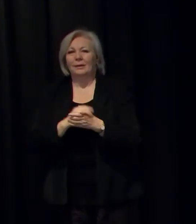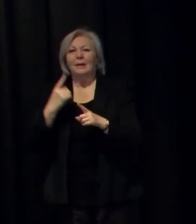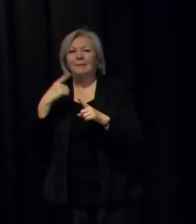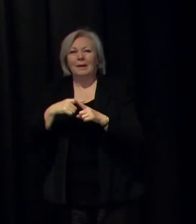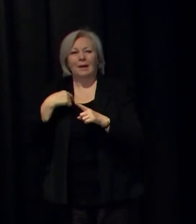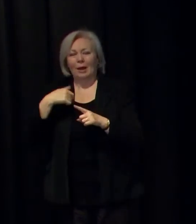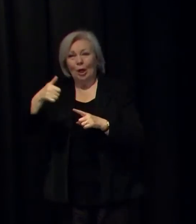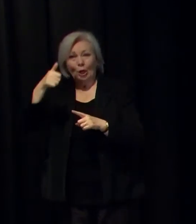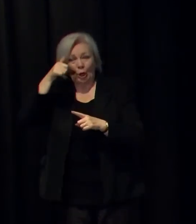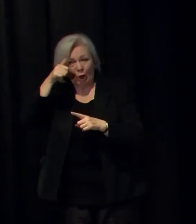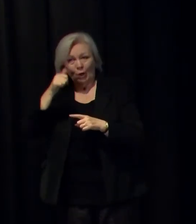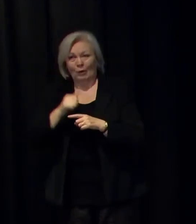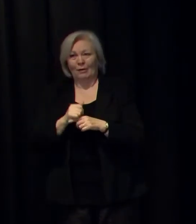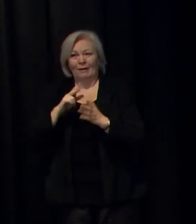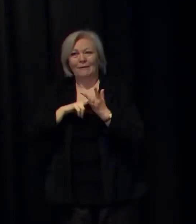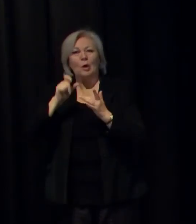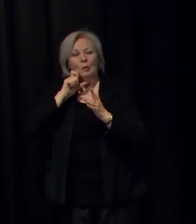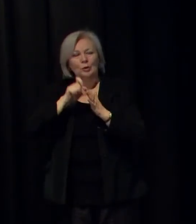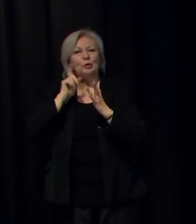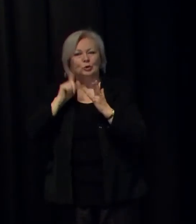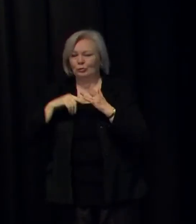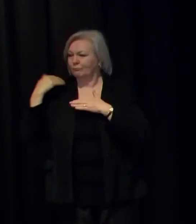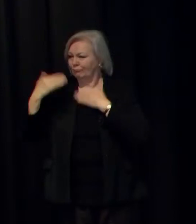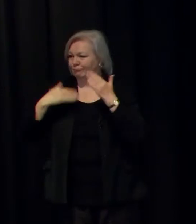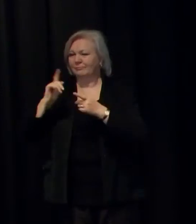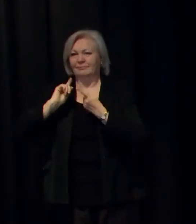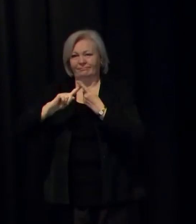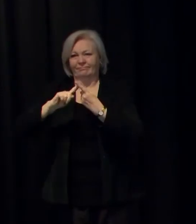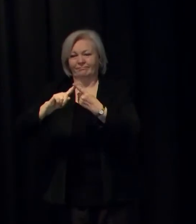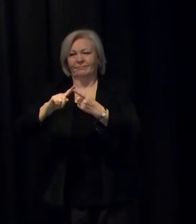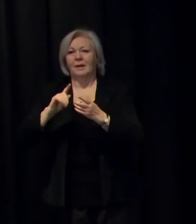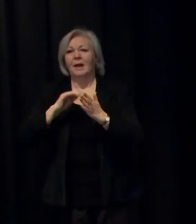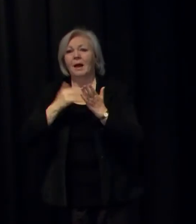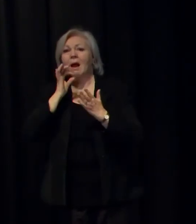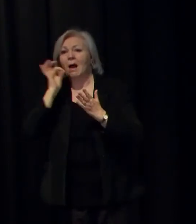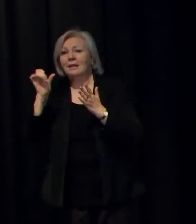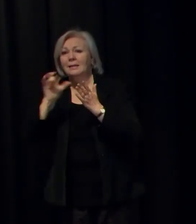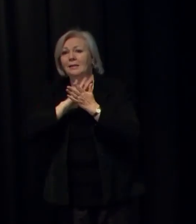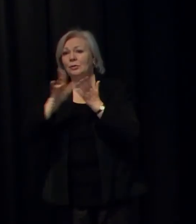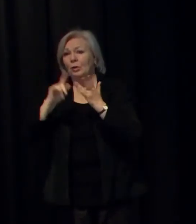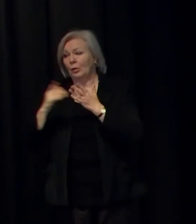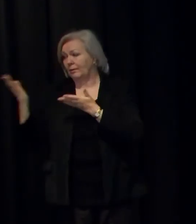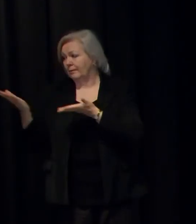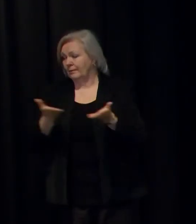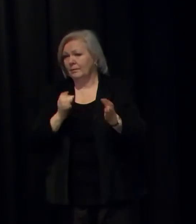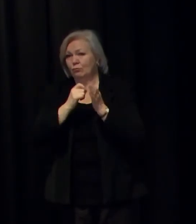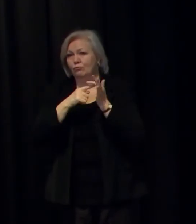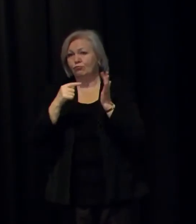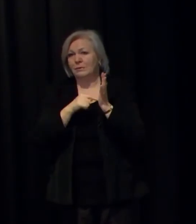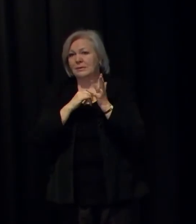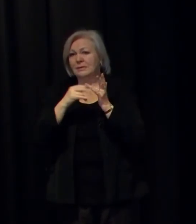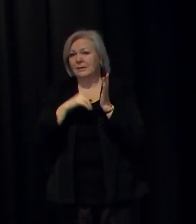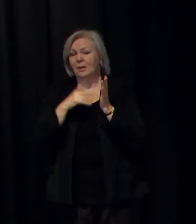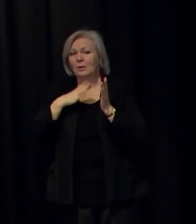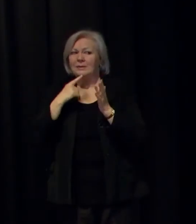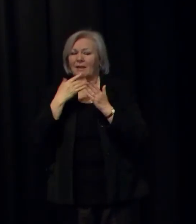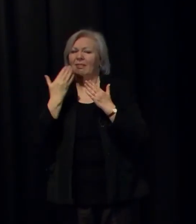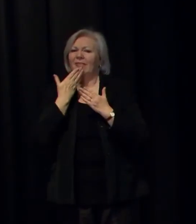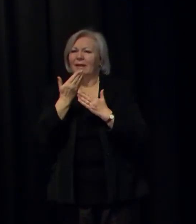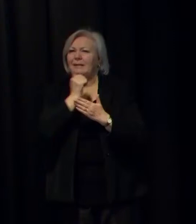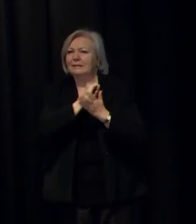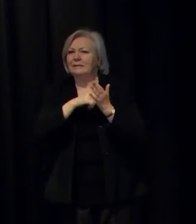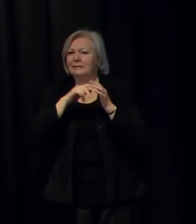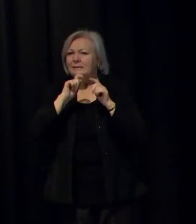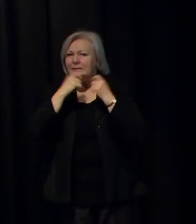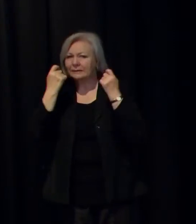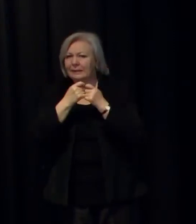that Victorians will finish this job off. I'm now going to ask the Chief Health Officer, and I want to thank Brett and his team and Martin Foley and his